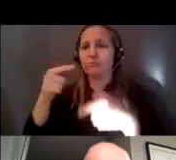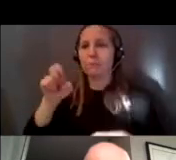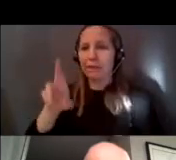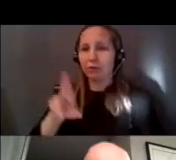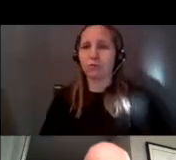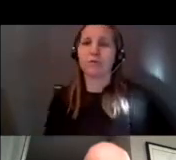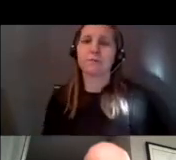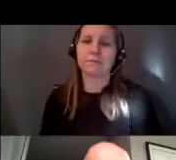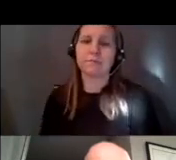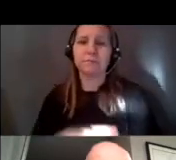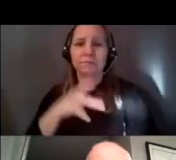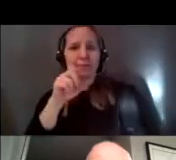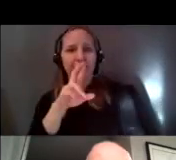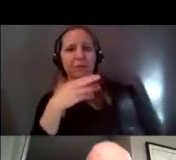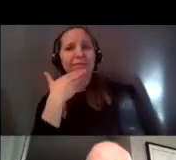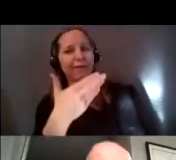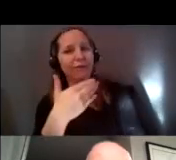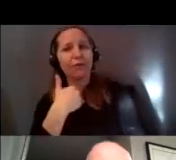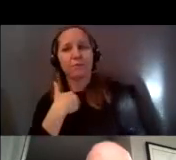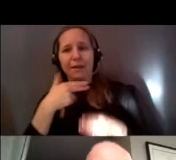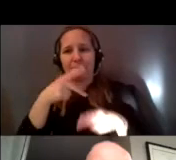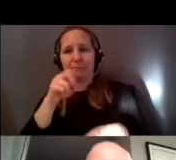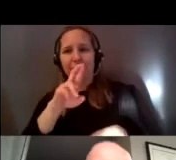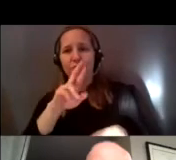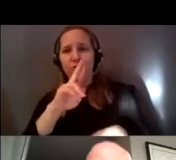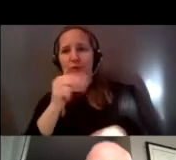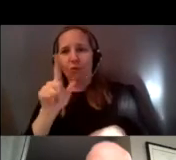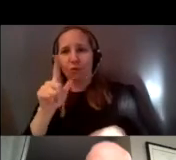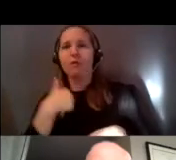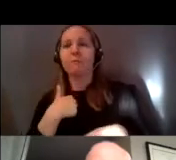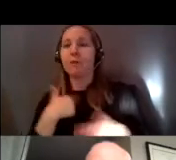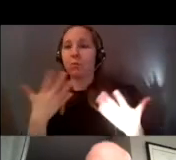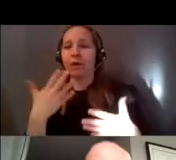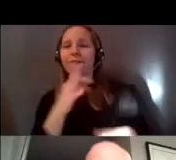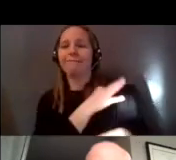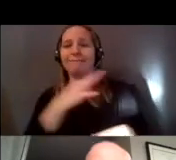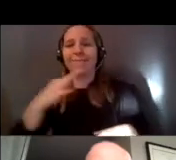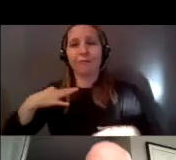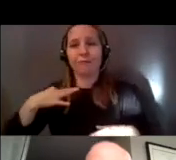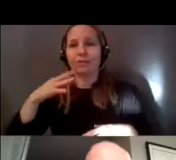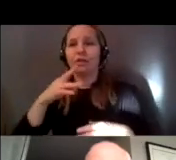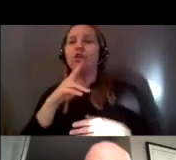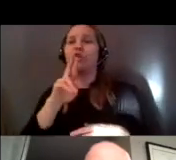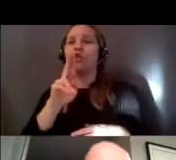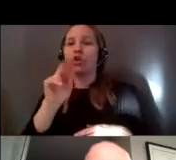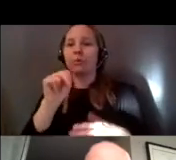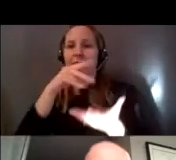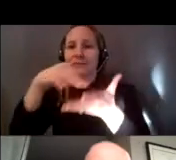Veronica. My name is Peter Hall. I'm on the faculty in the Urban Studies program at Simon Fraser